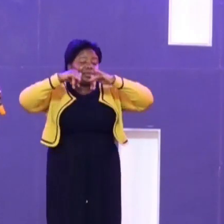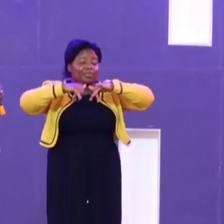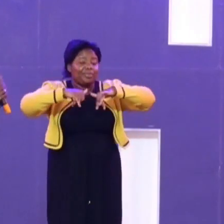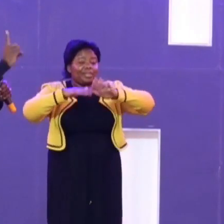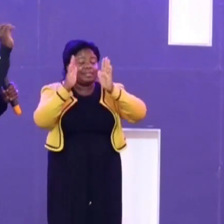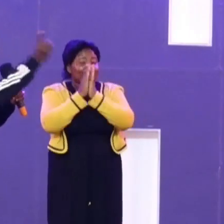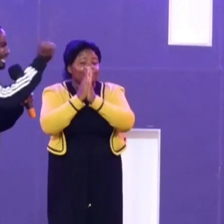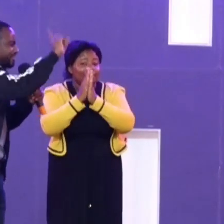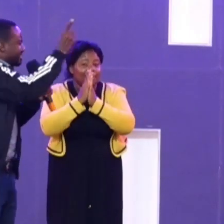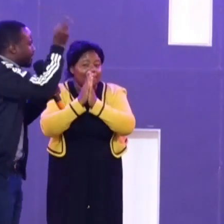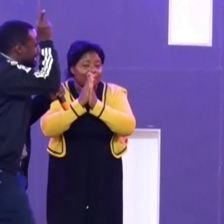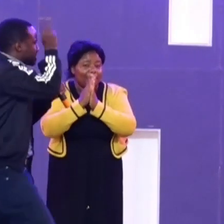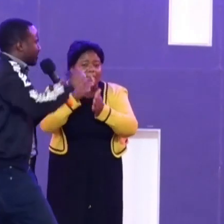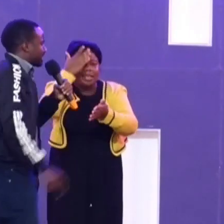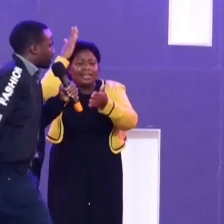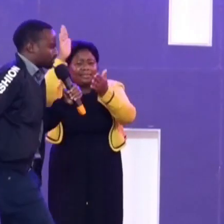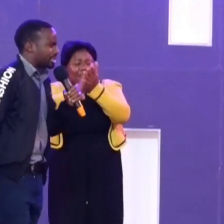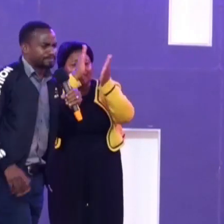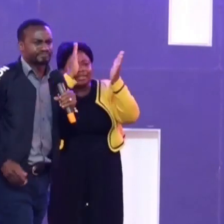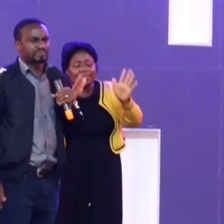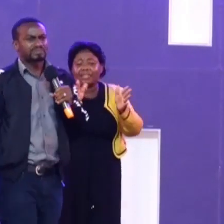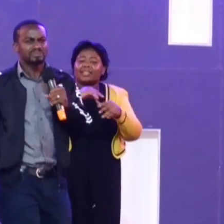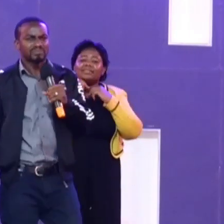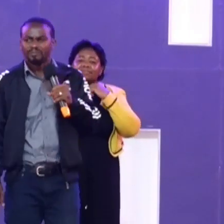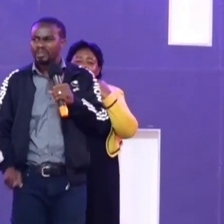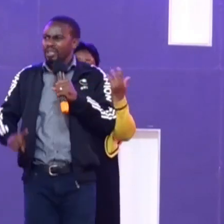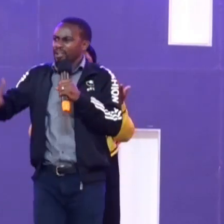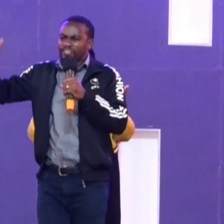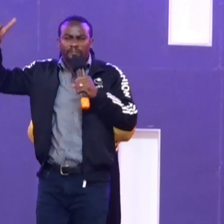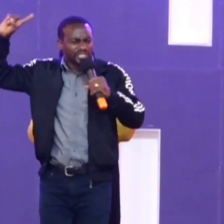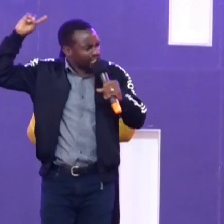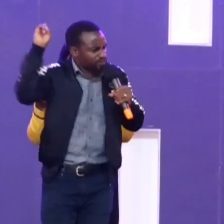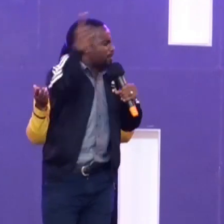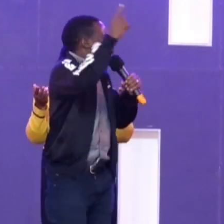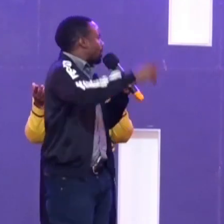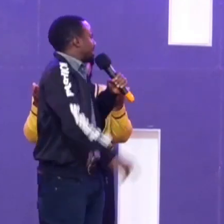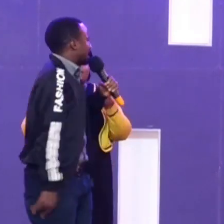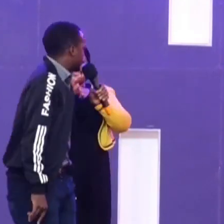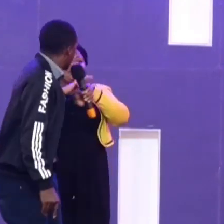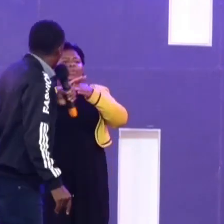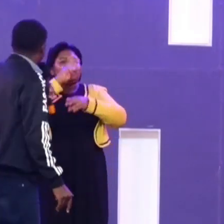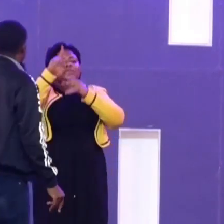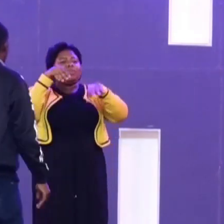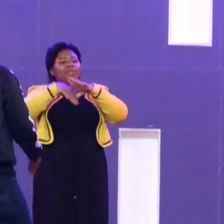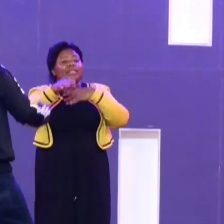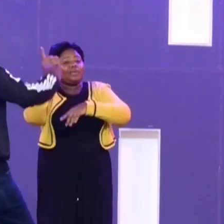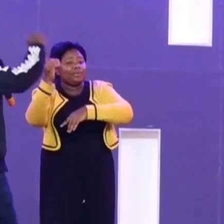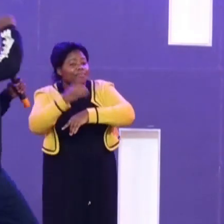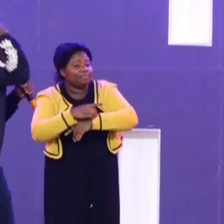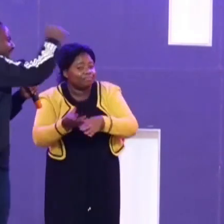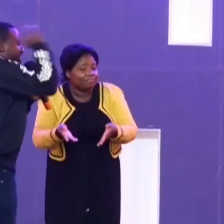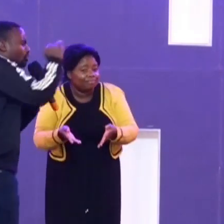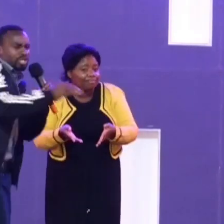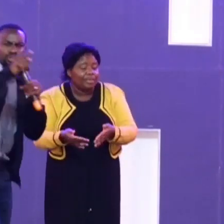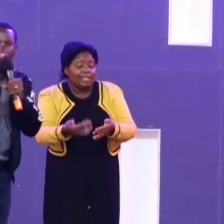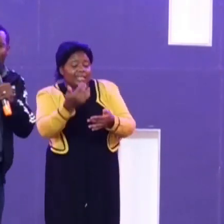in your wedding server. The believers and the pastors of our generation. Yabakiriza naba sumba naba wena sabona. The business people in our days. Abantu abali mu business mulembe